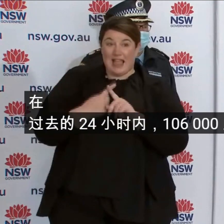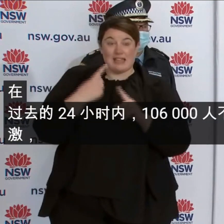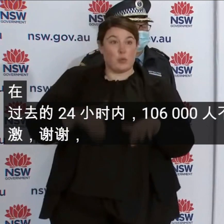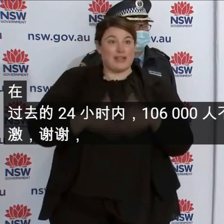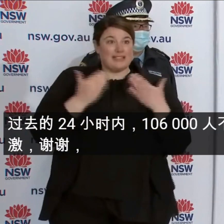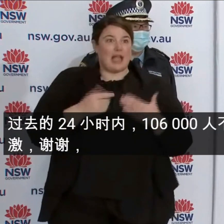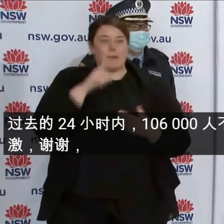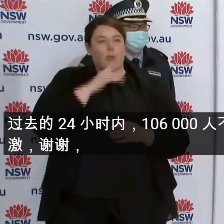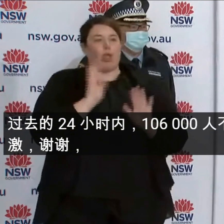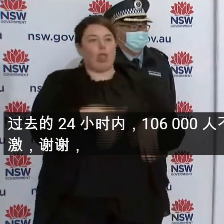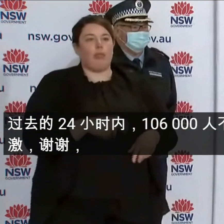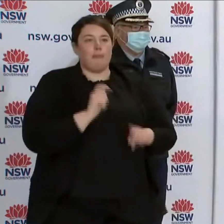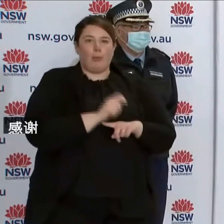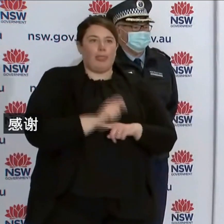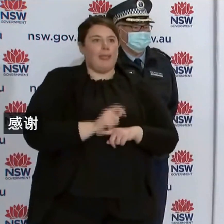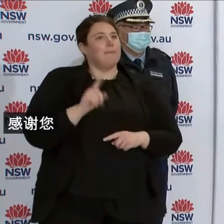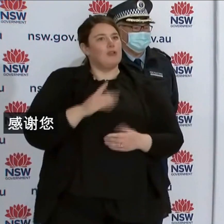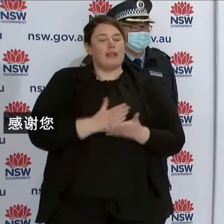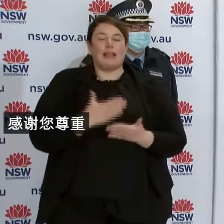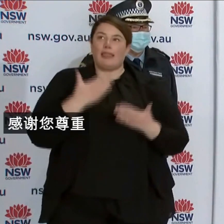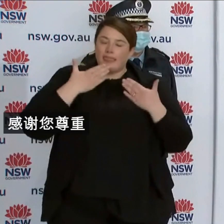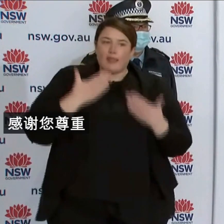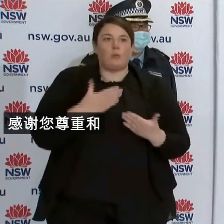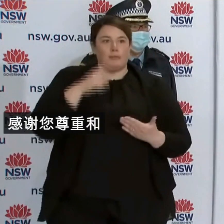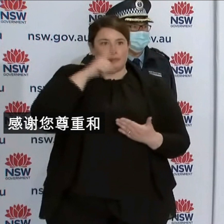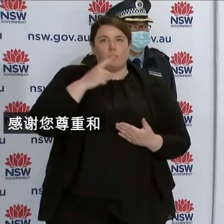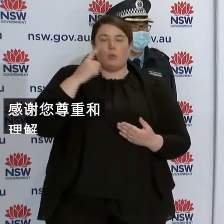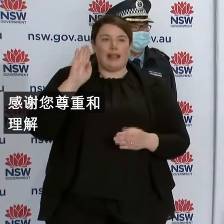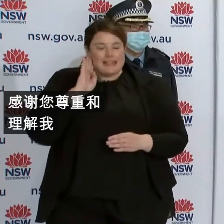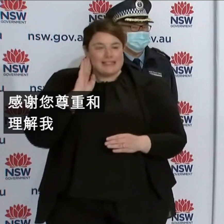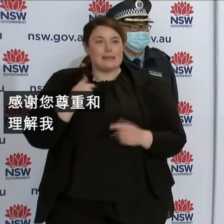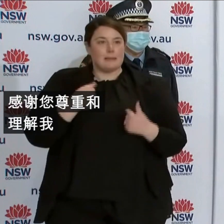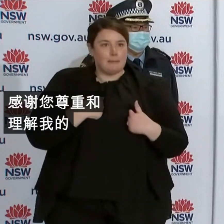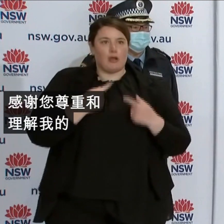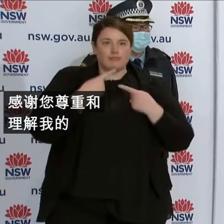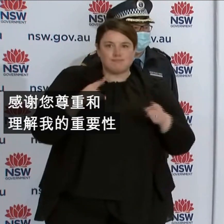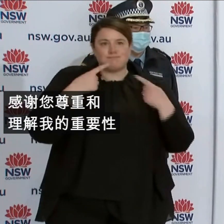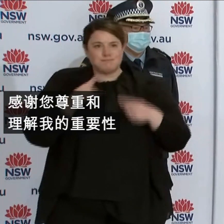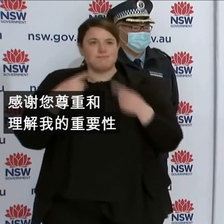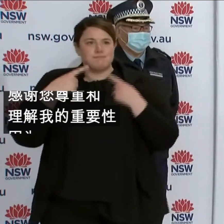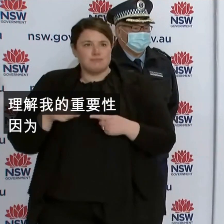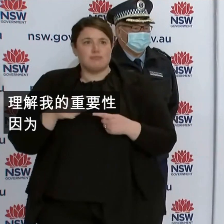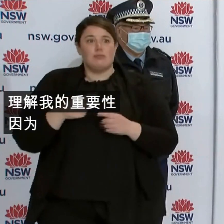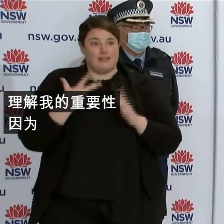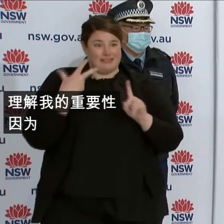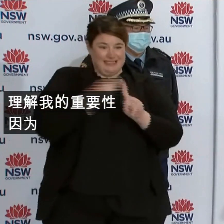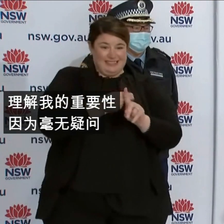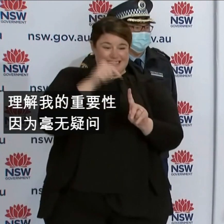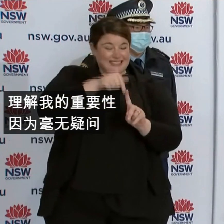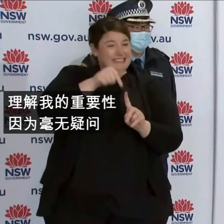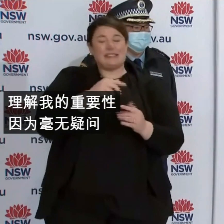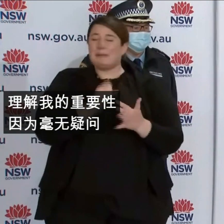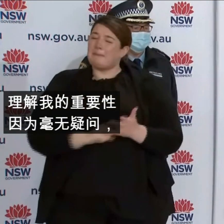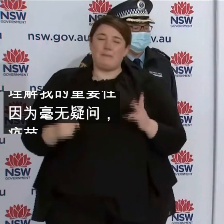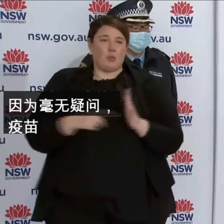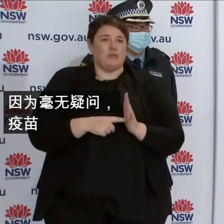I'm so grateful for that. Thank you. Thank you for respecting and appreciating how important that is, because there's no